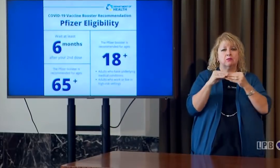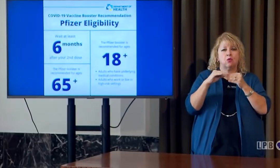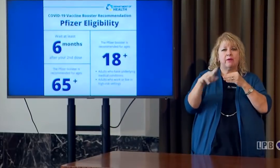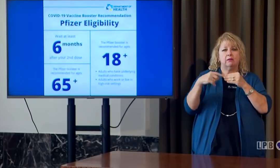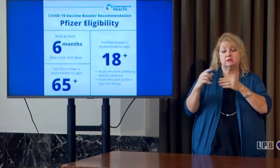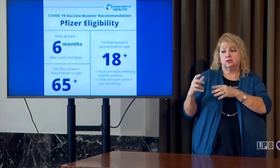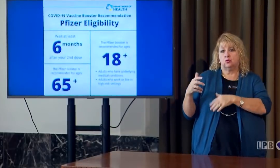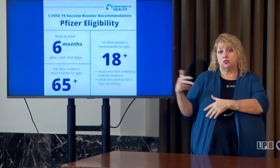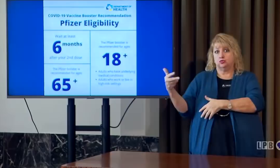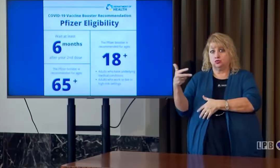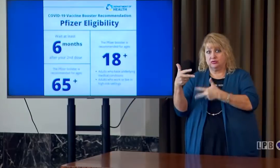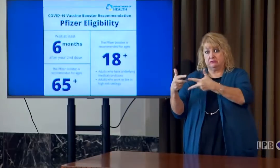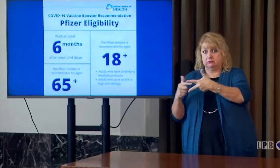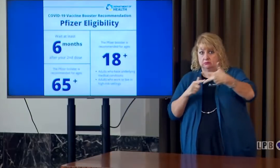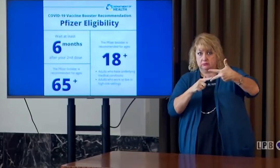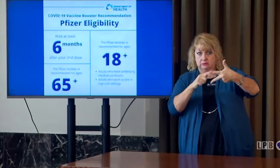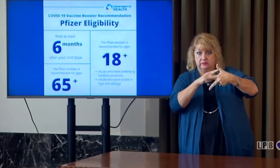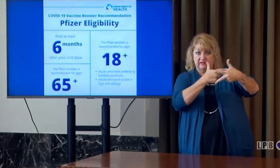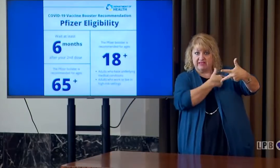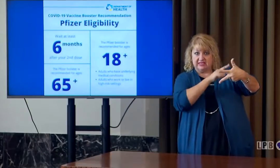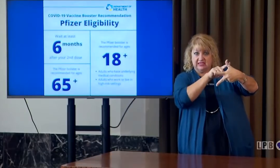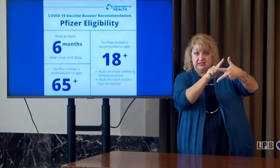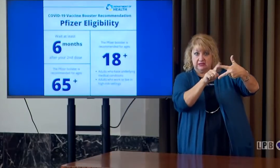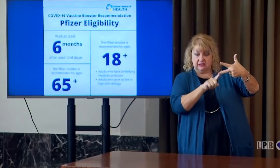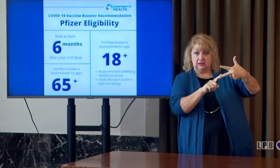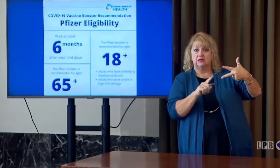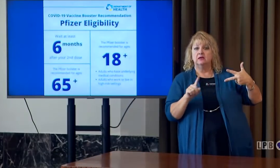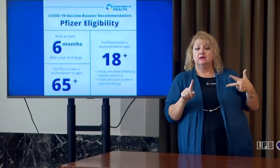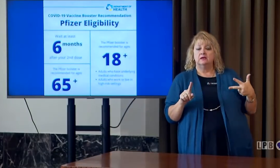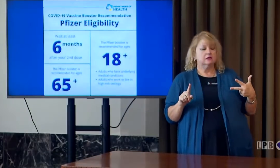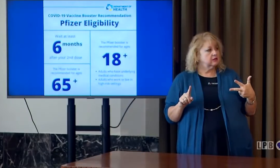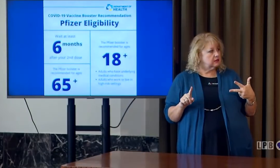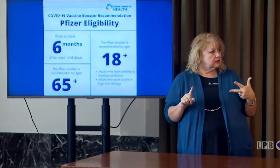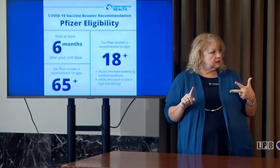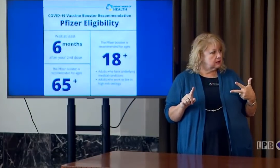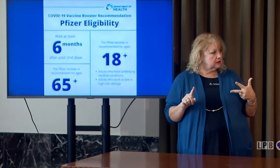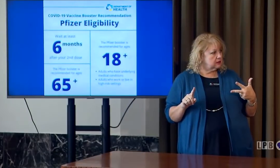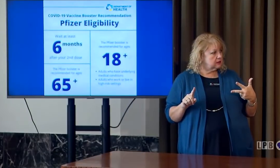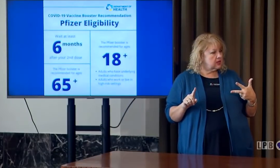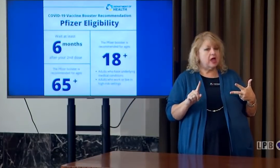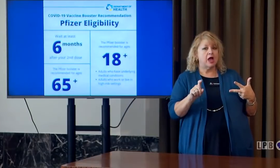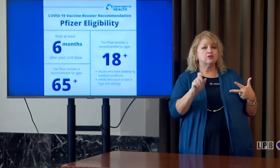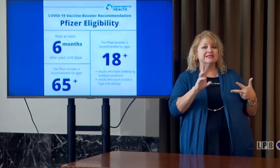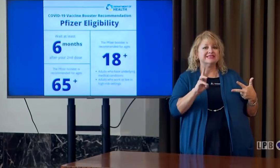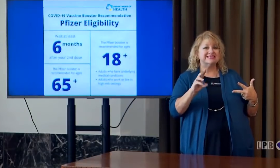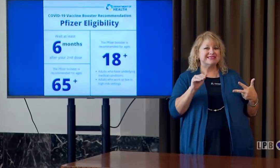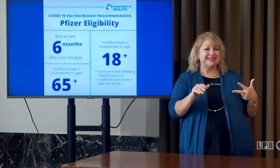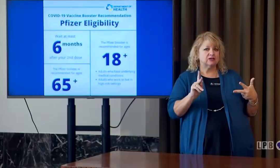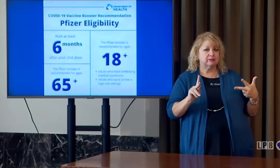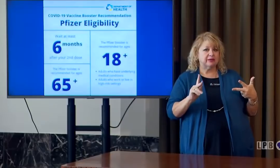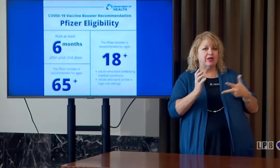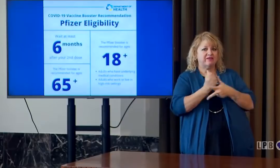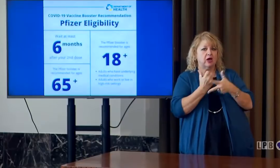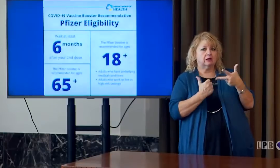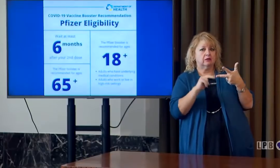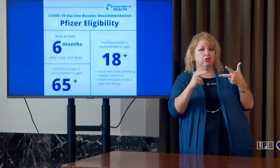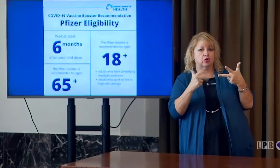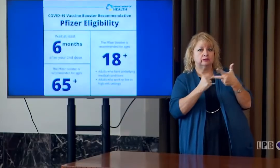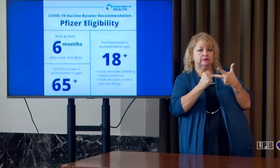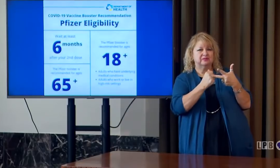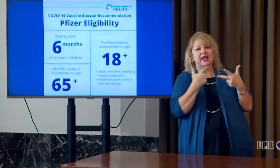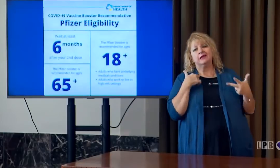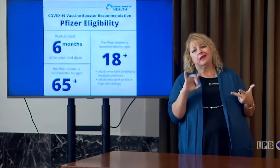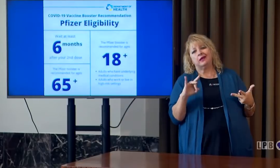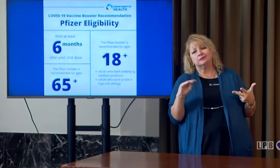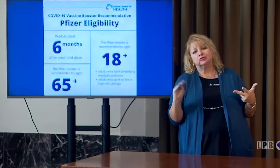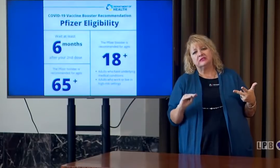been 166,000 people in Louisiana who have received a 3rd dose or a booster shot. It's about